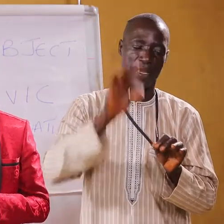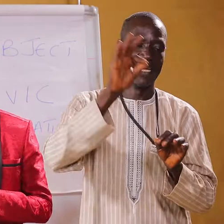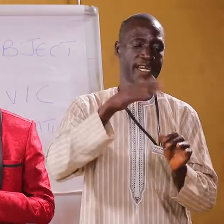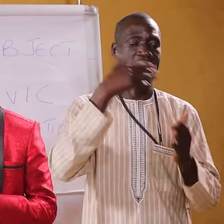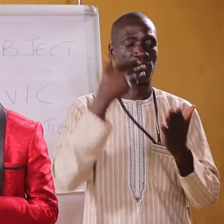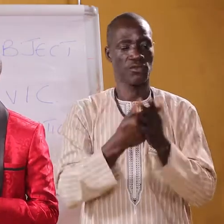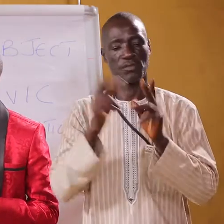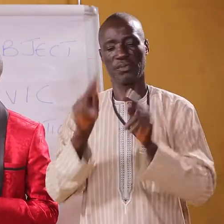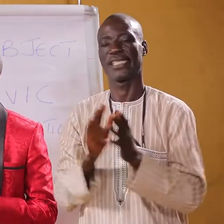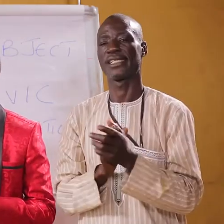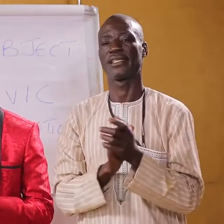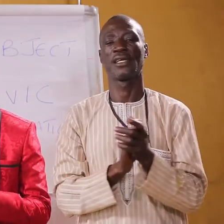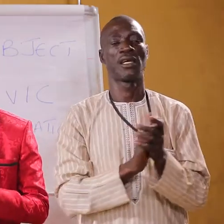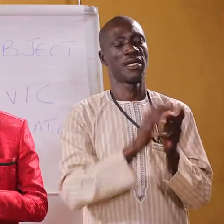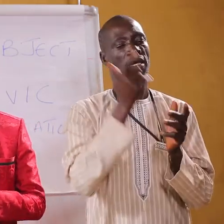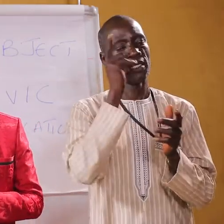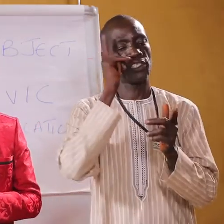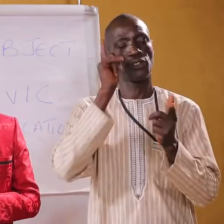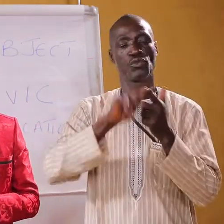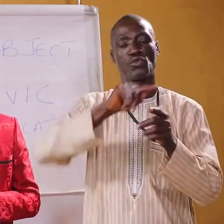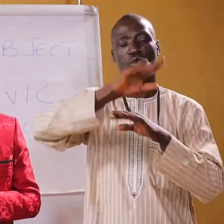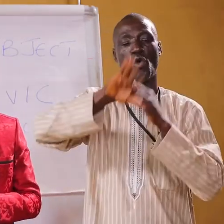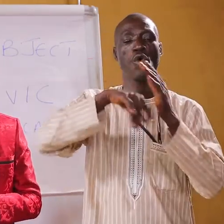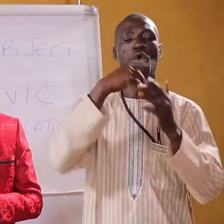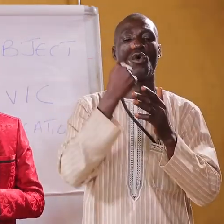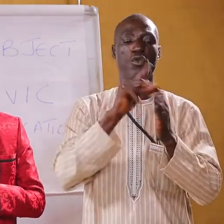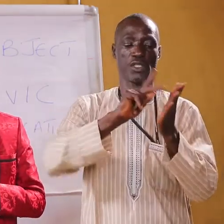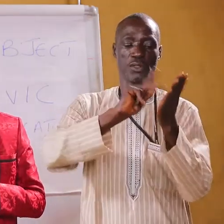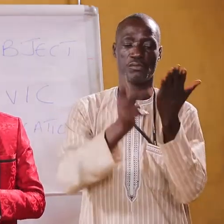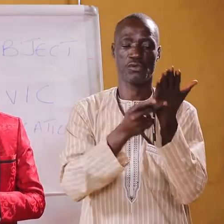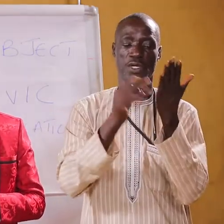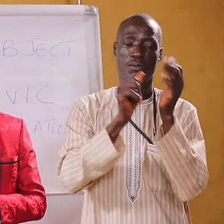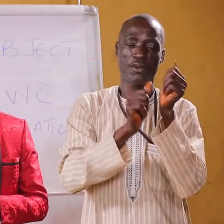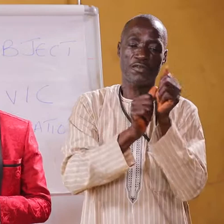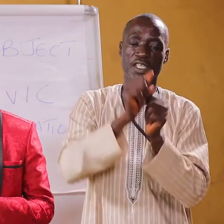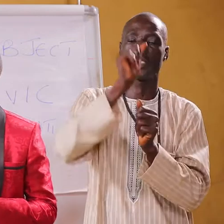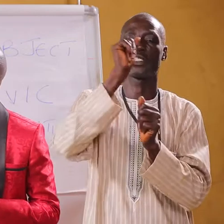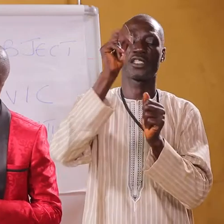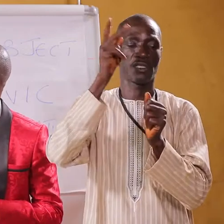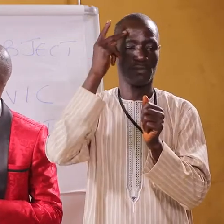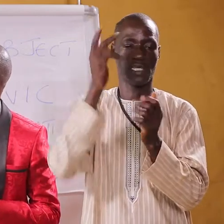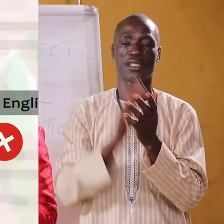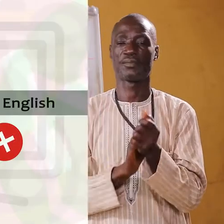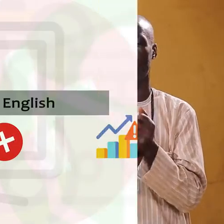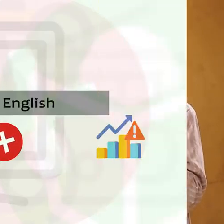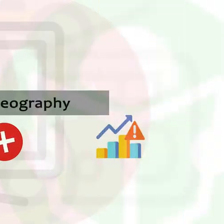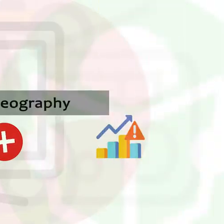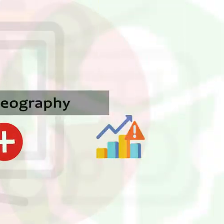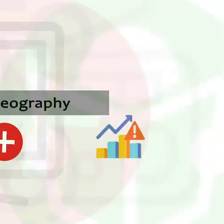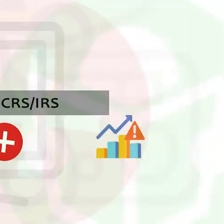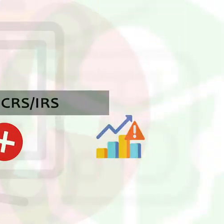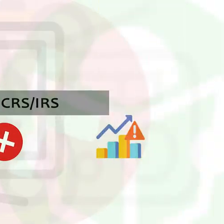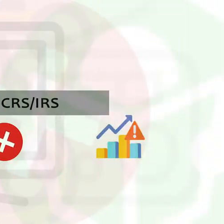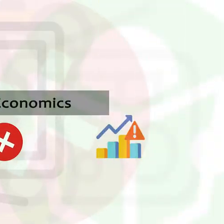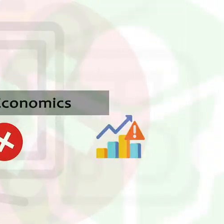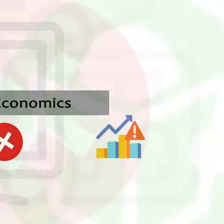party manifestos and election campaigns of political parties before voting them into power.